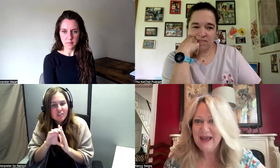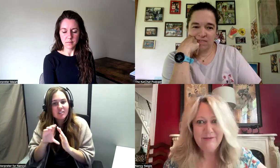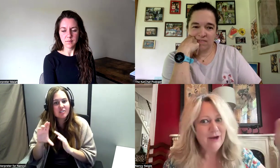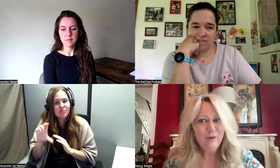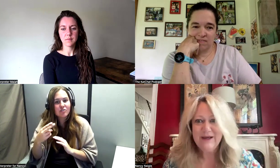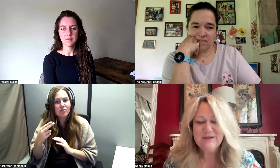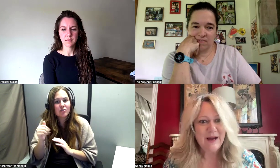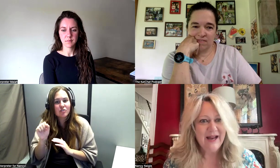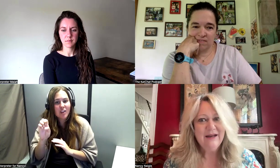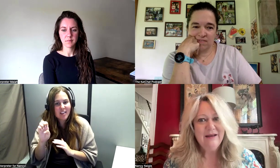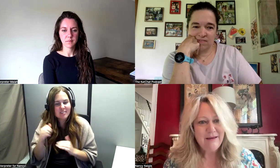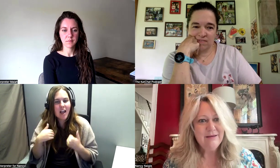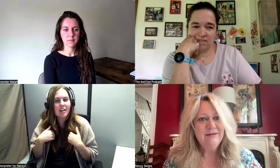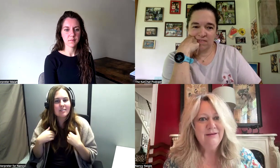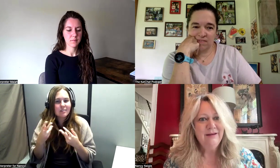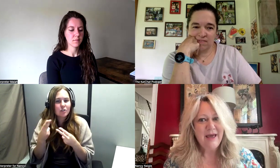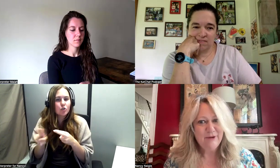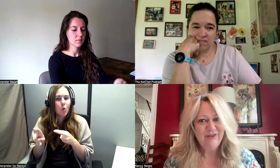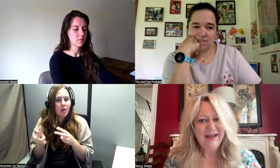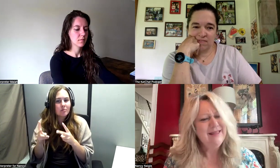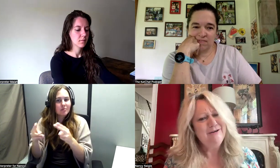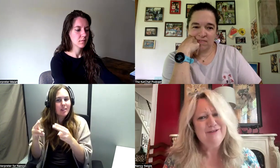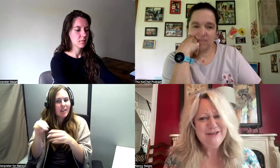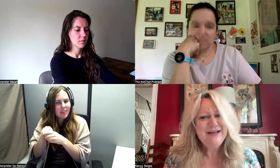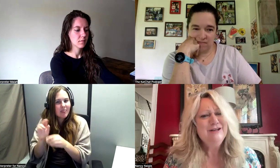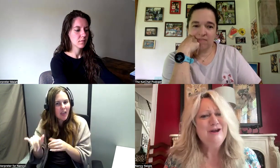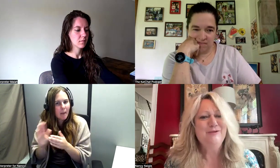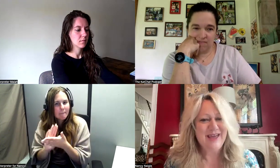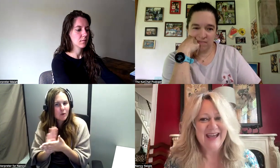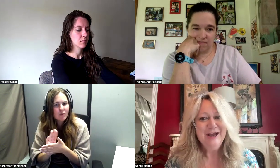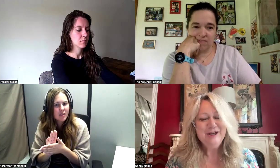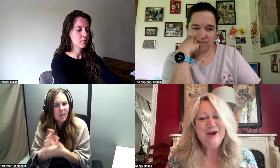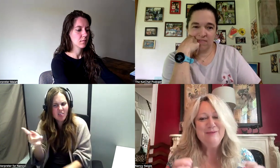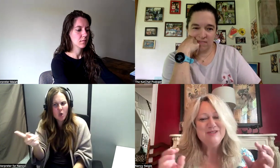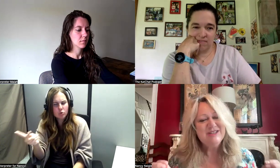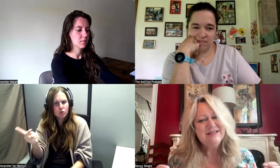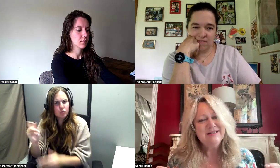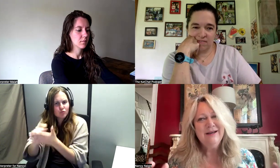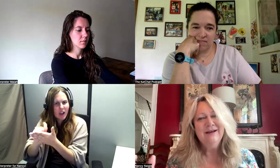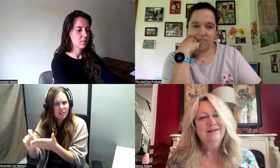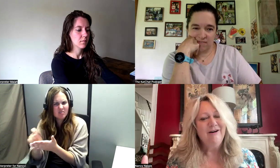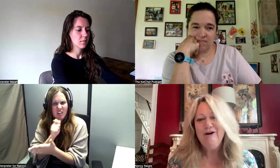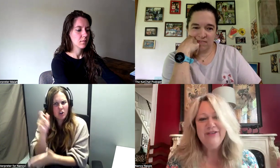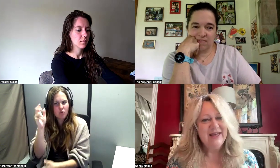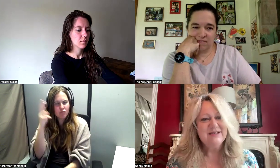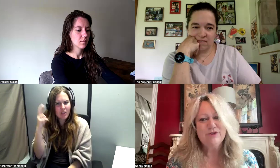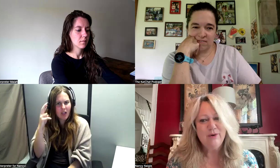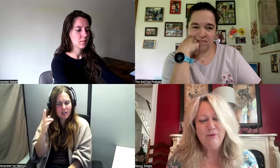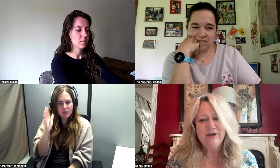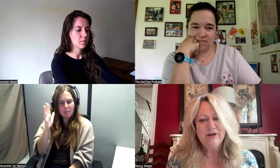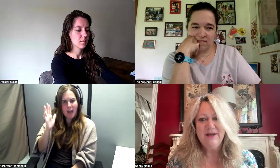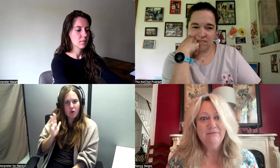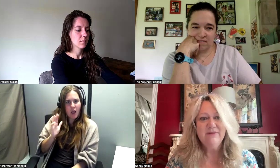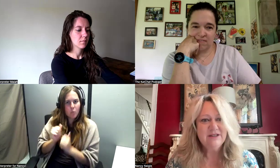little cameo quickie spot in that movie. And they didn't know that. It was just all the things that were